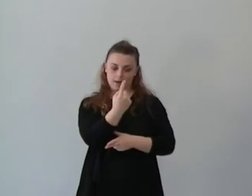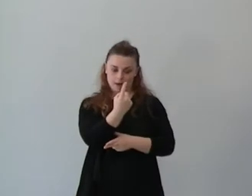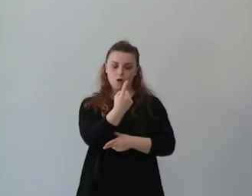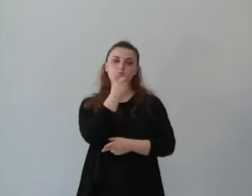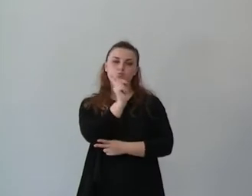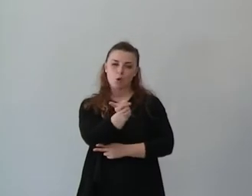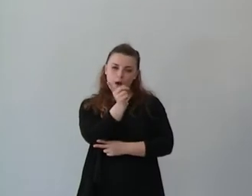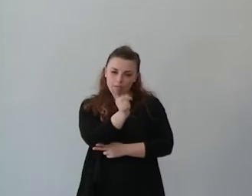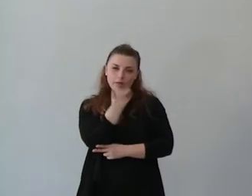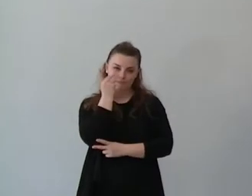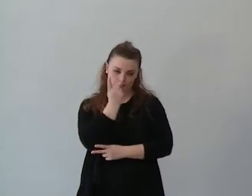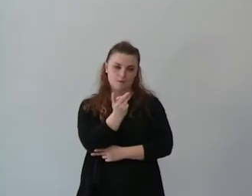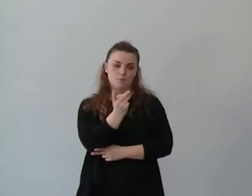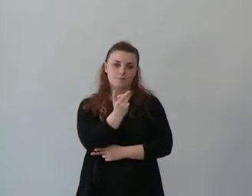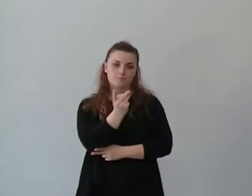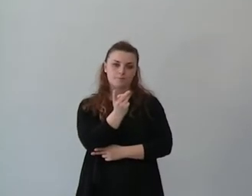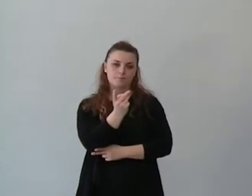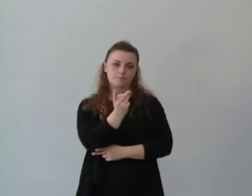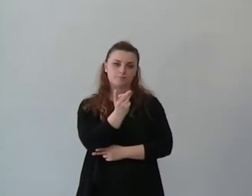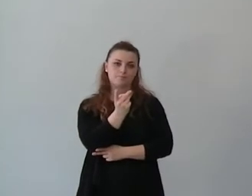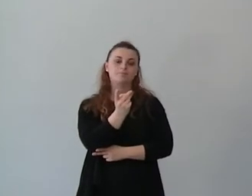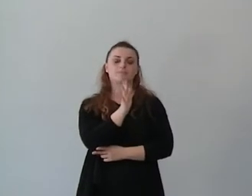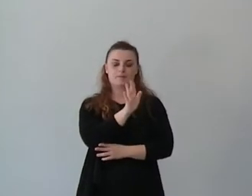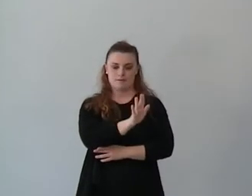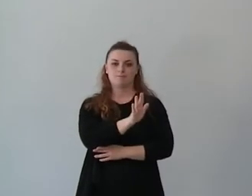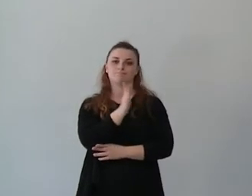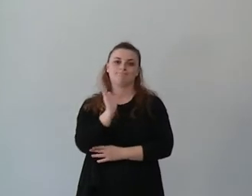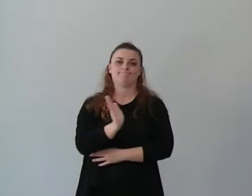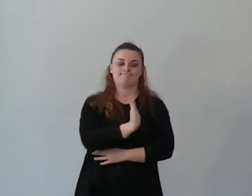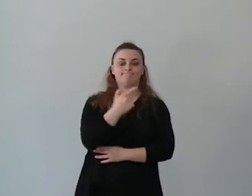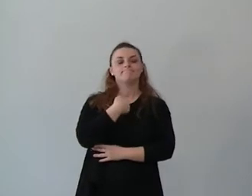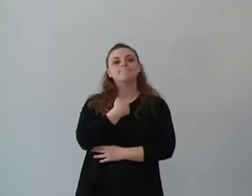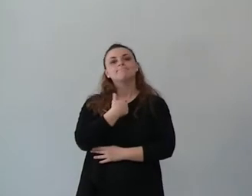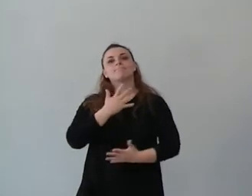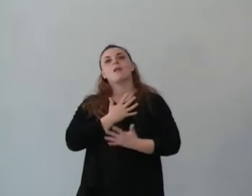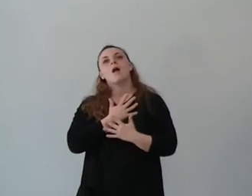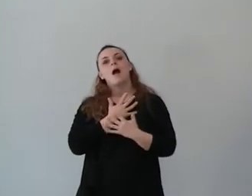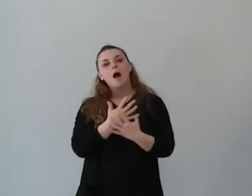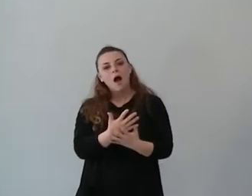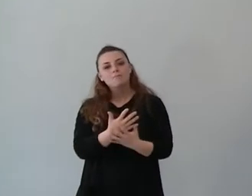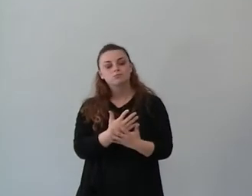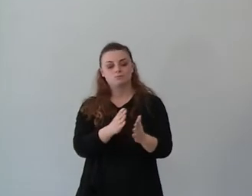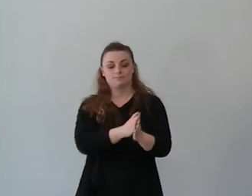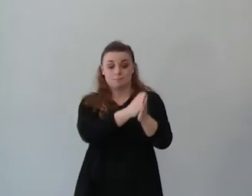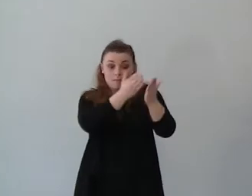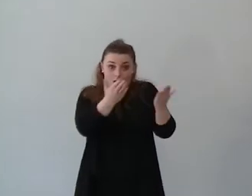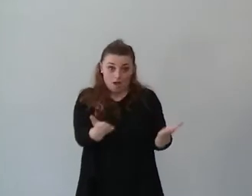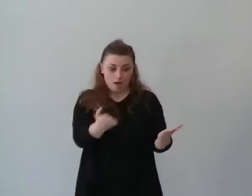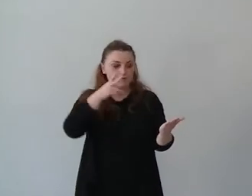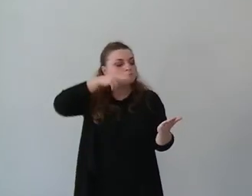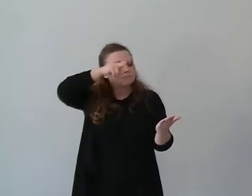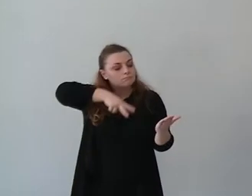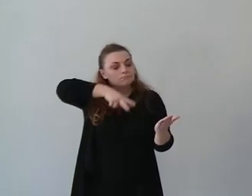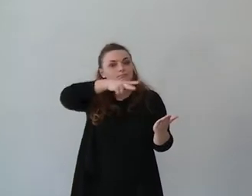help us in our lives. Amo il fatto che possiamo guardare nella Bibbia per vedere come alcune persone